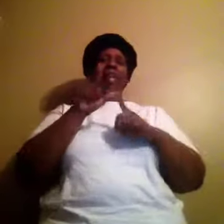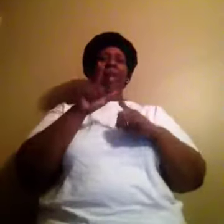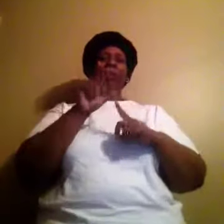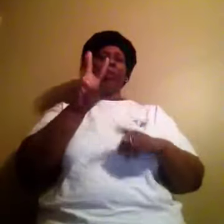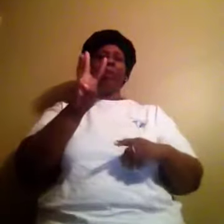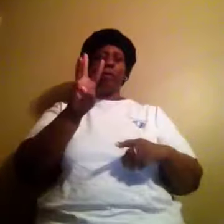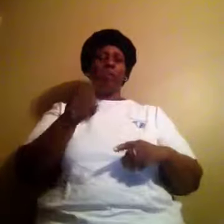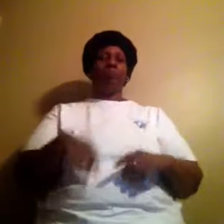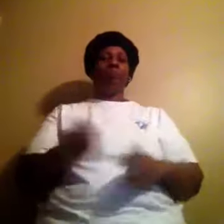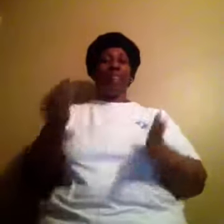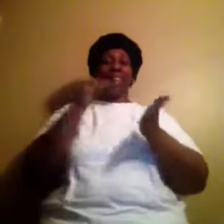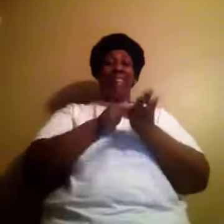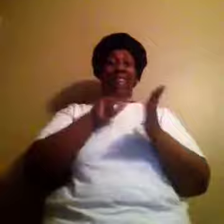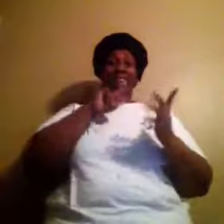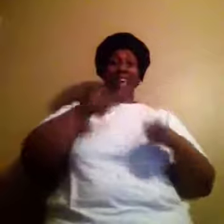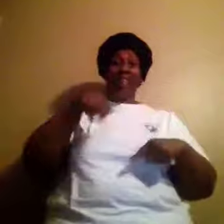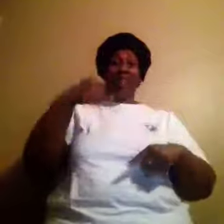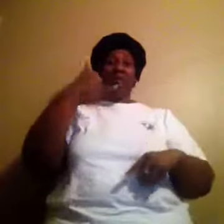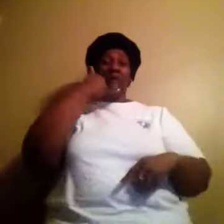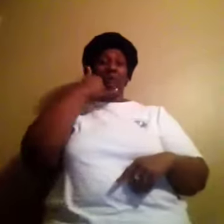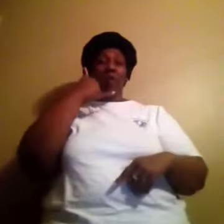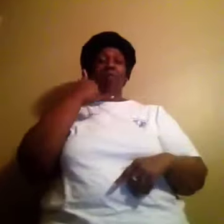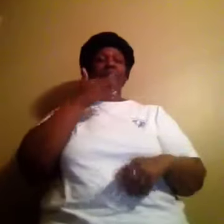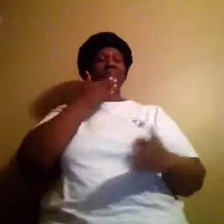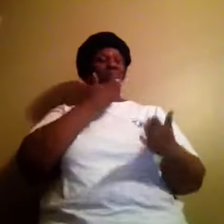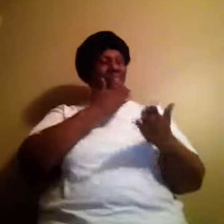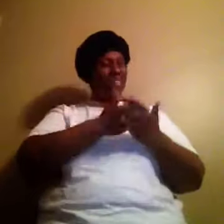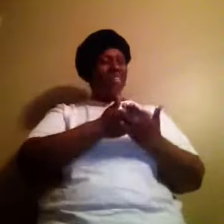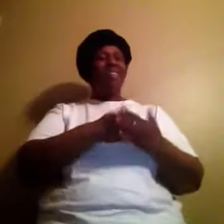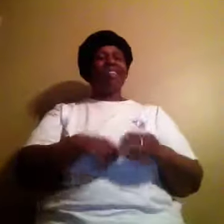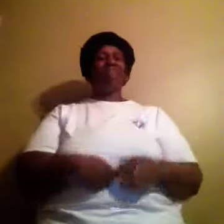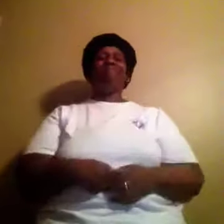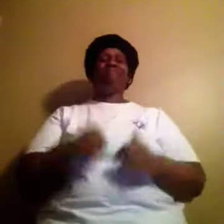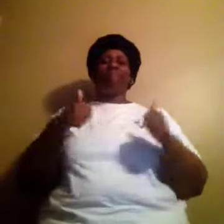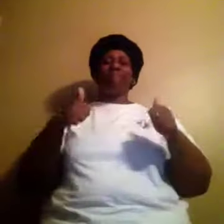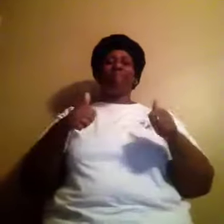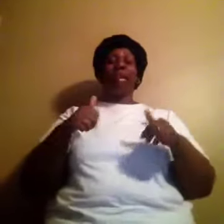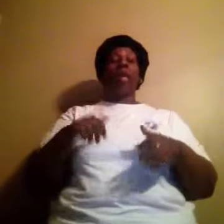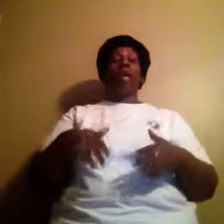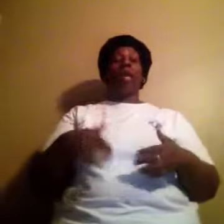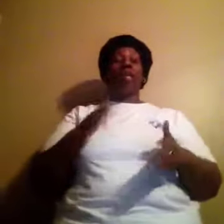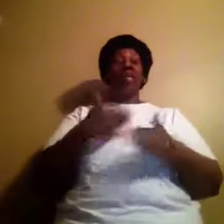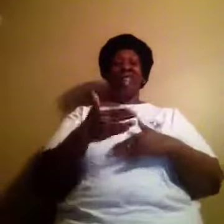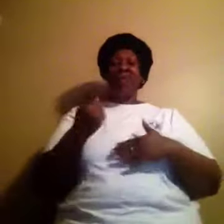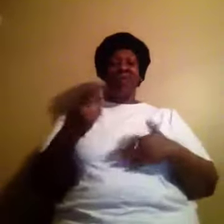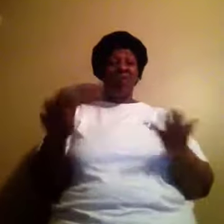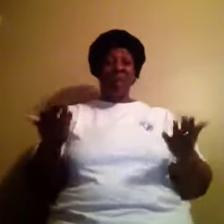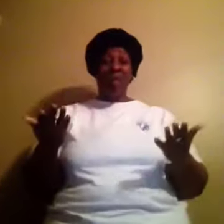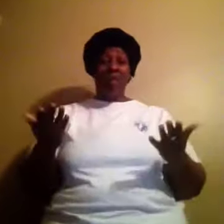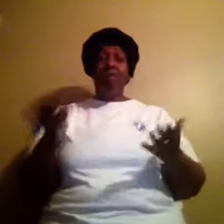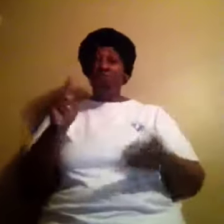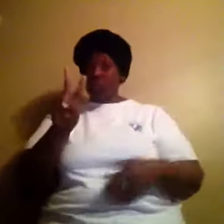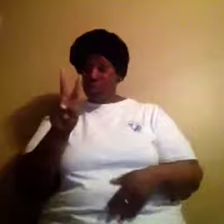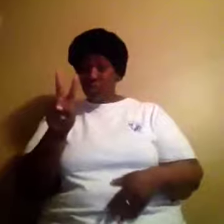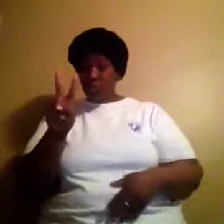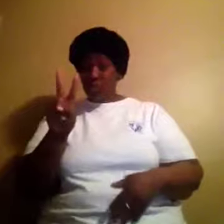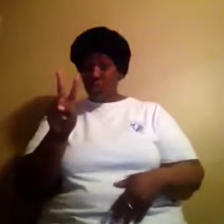phone. Great. Let's go on for number, what's the next one? 2?